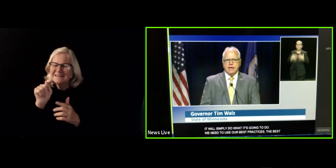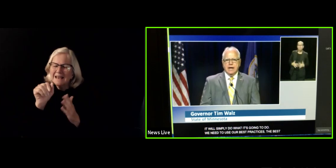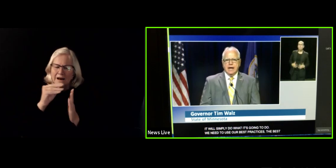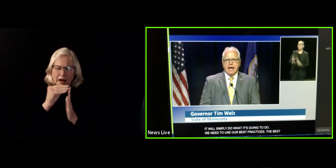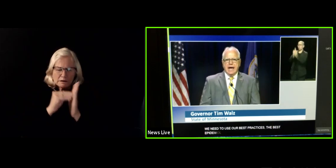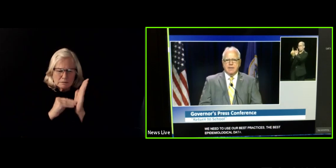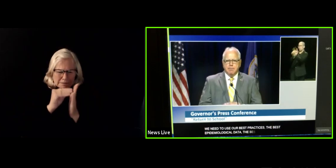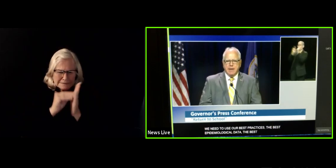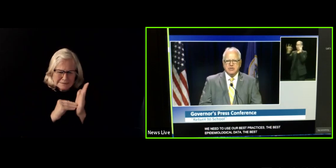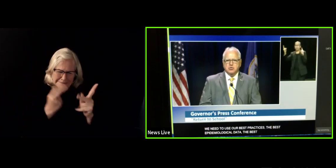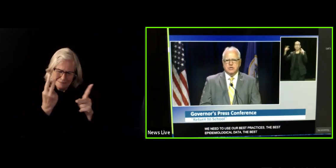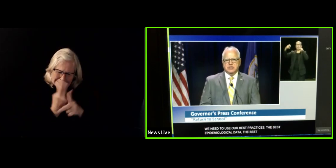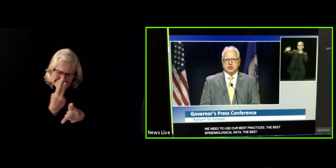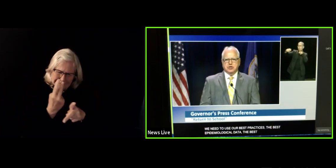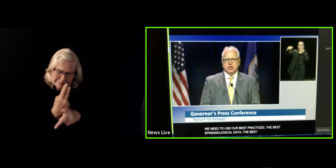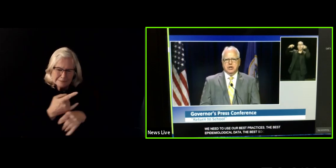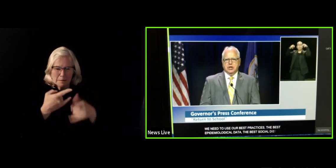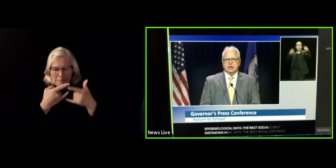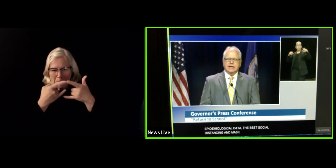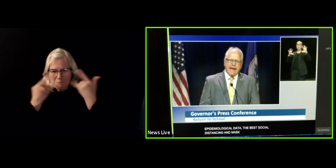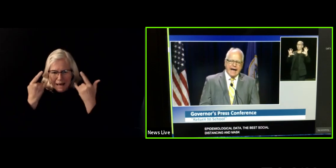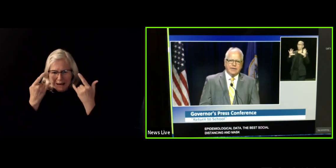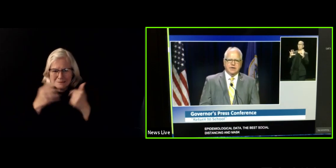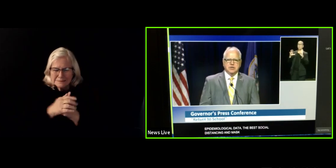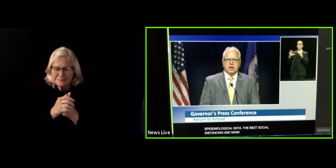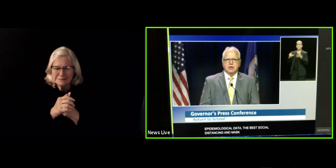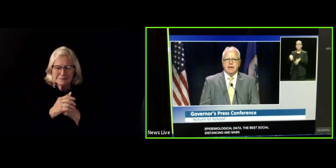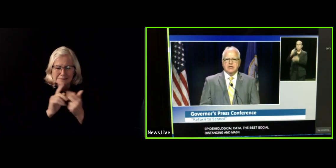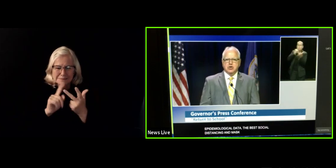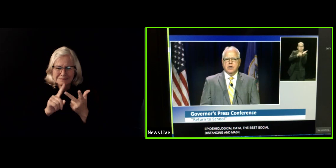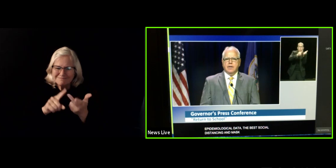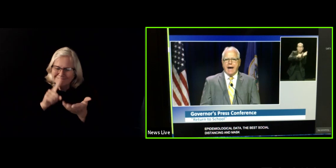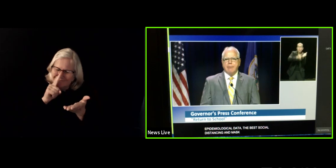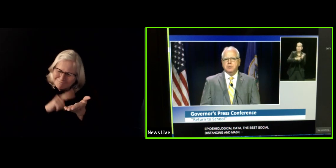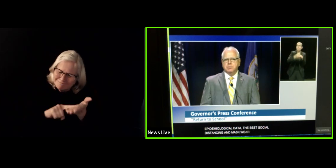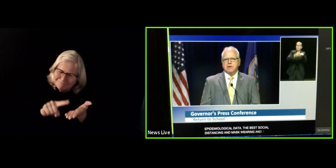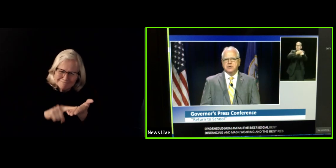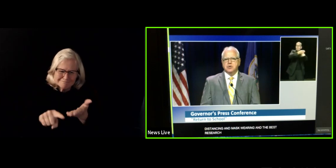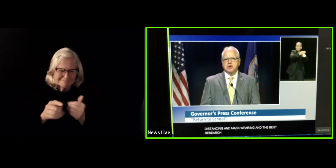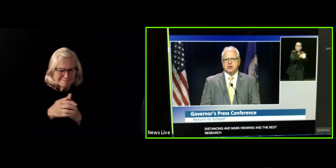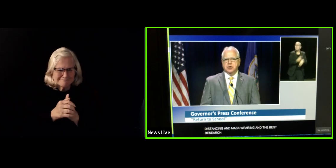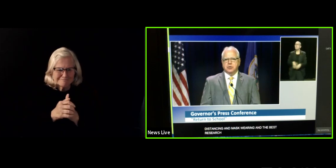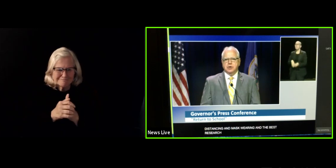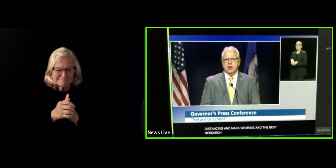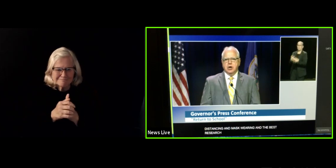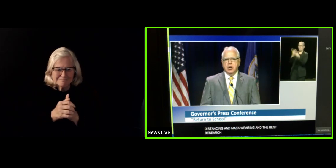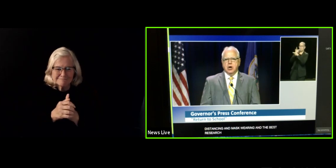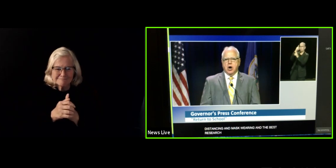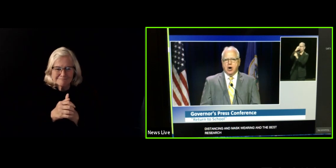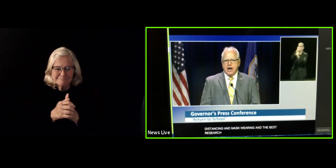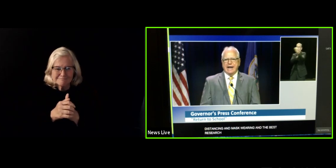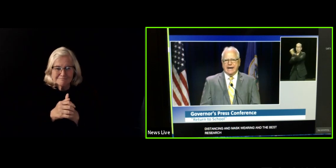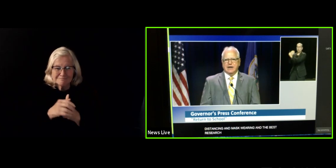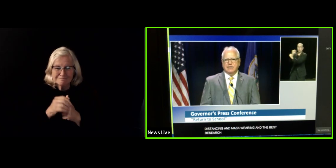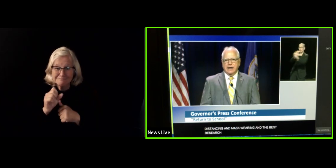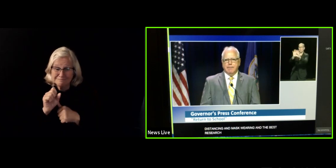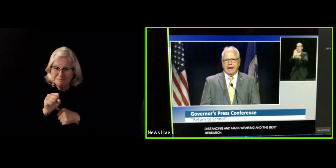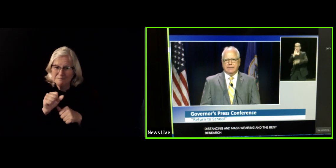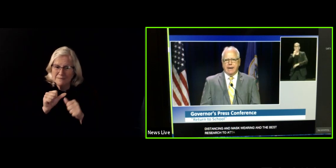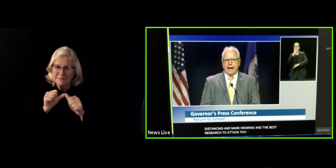wearing, and the best research to attack this, to make sure that that most precious to us, our children, are not